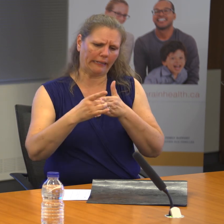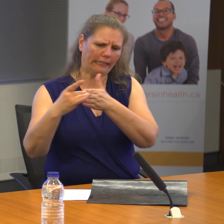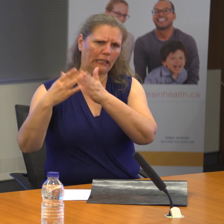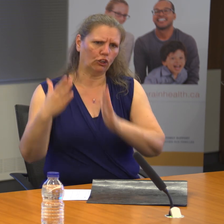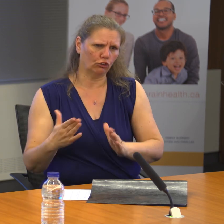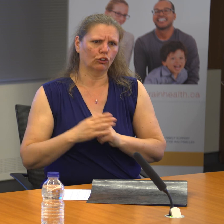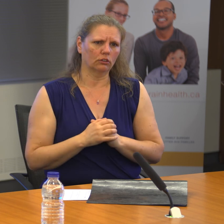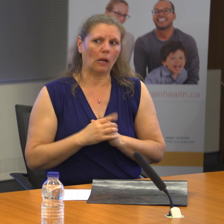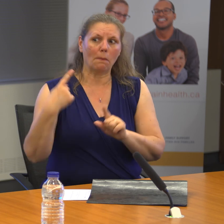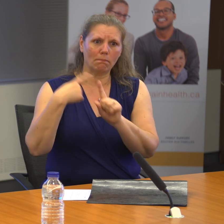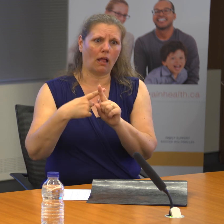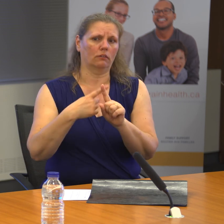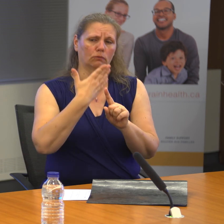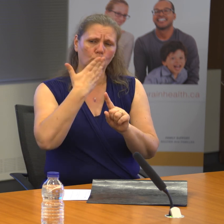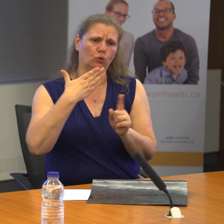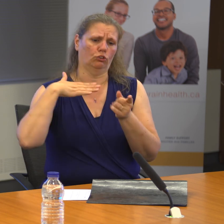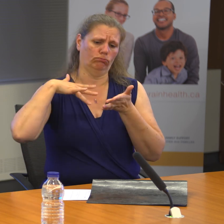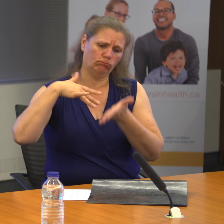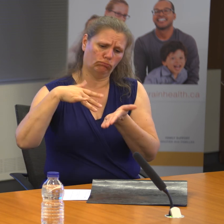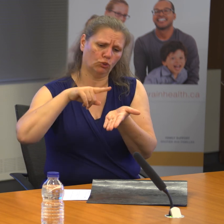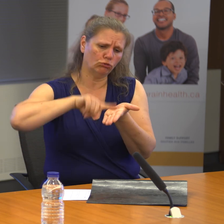doing great research.